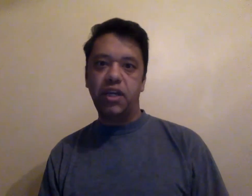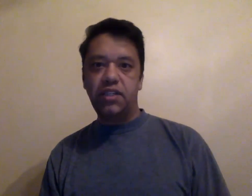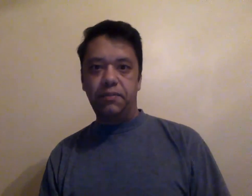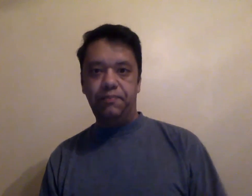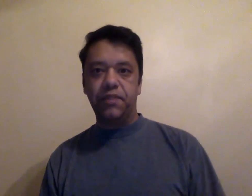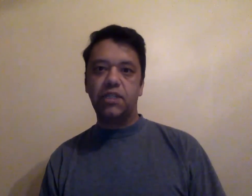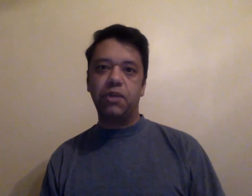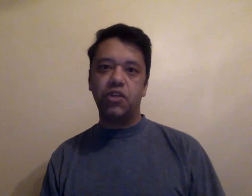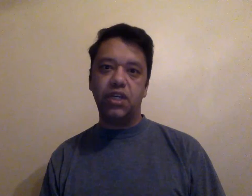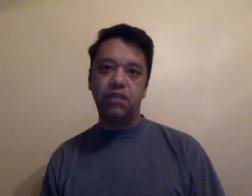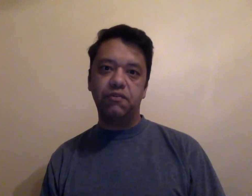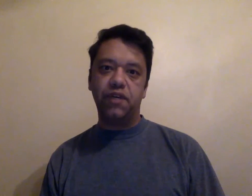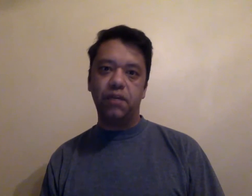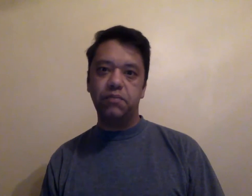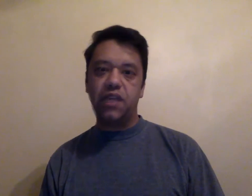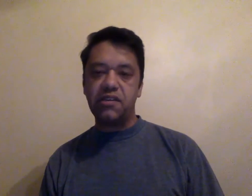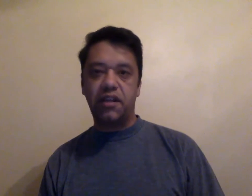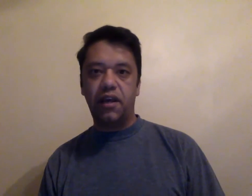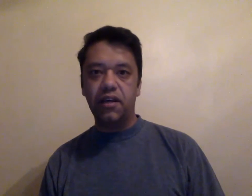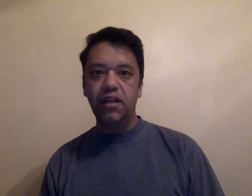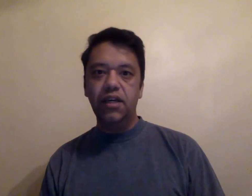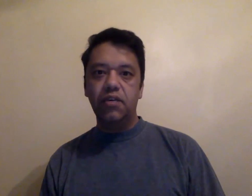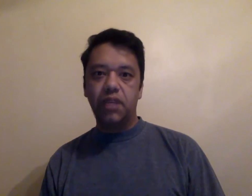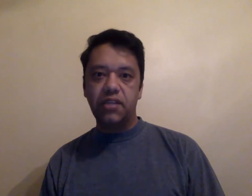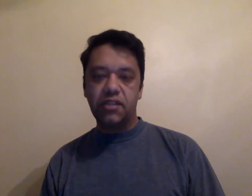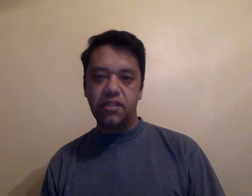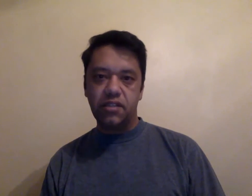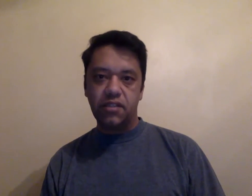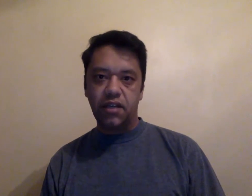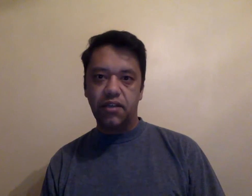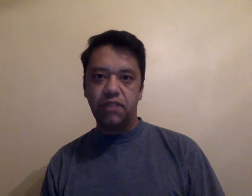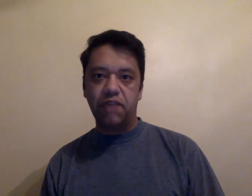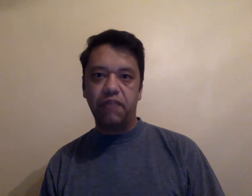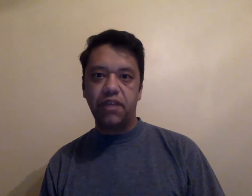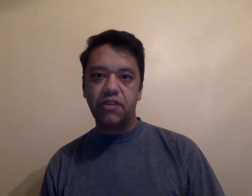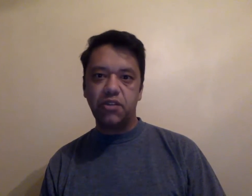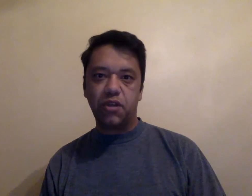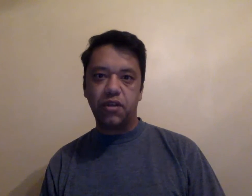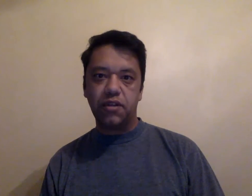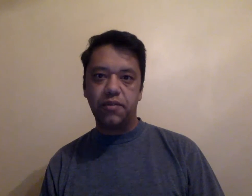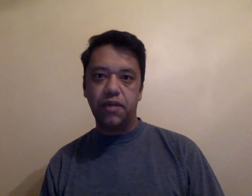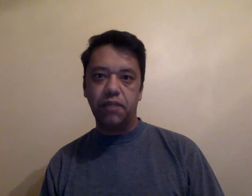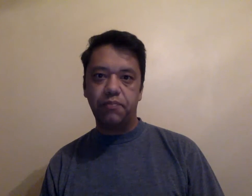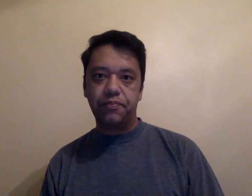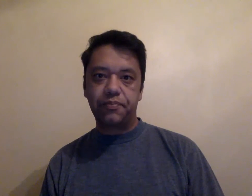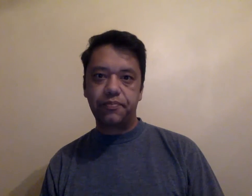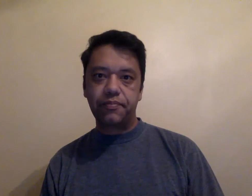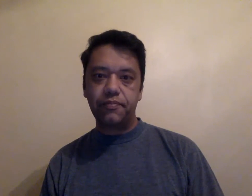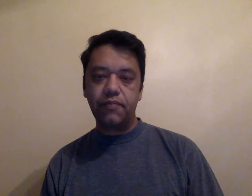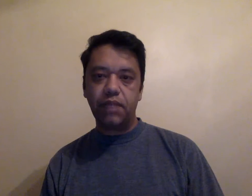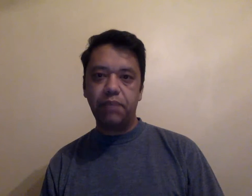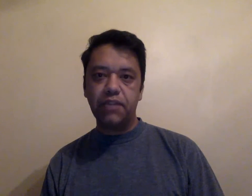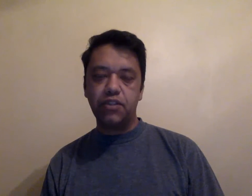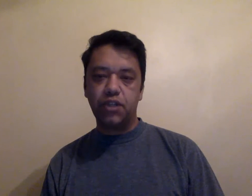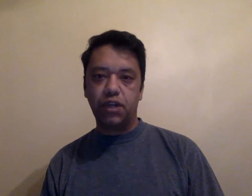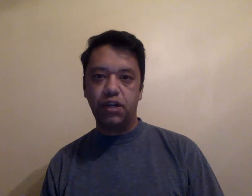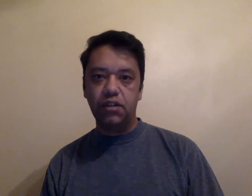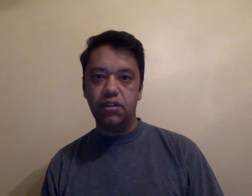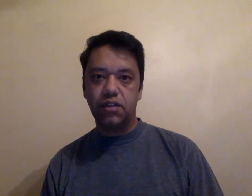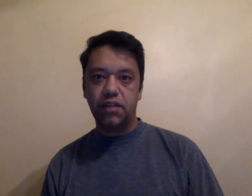appreciating, especially if Tesla releases its $35,000 passenger car. I think